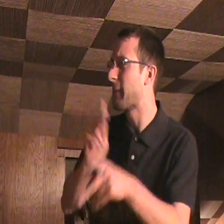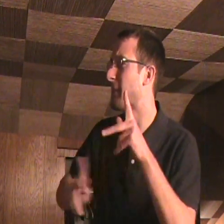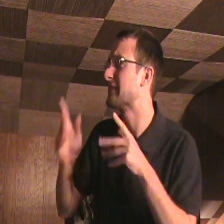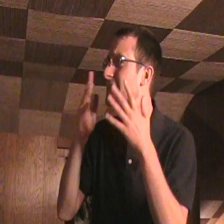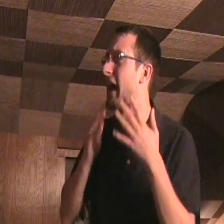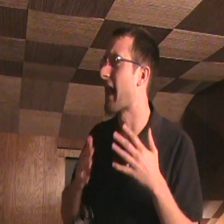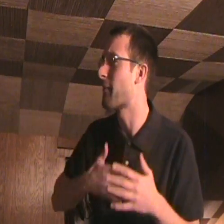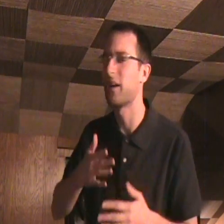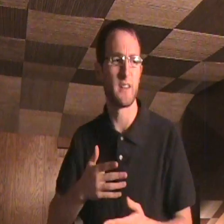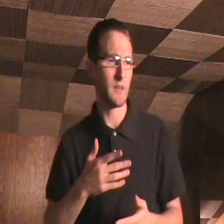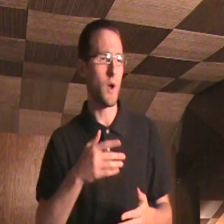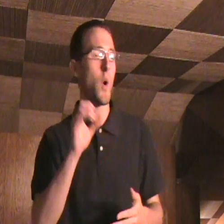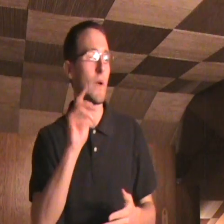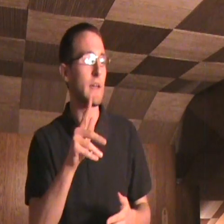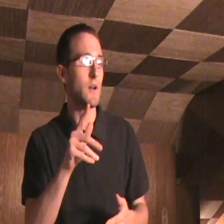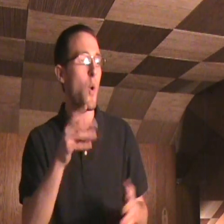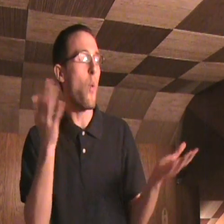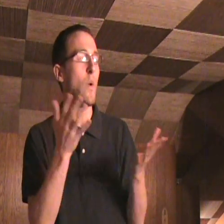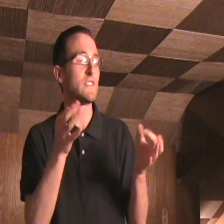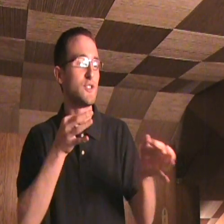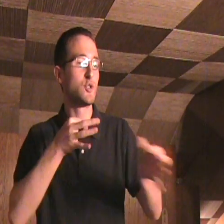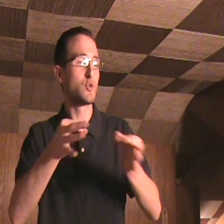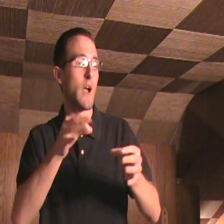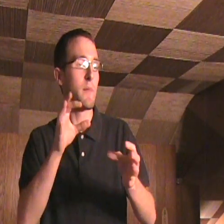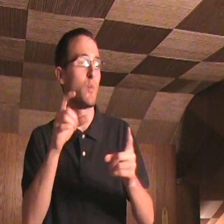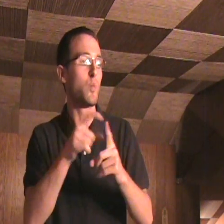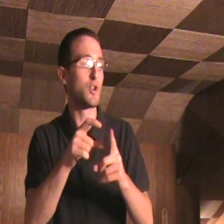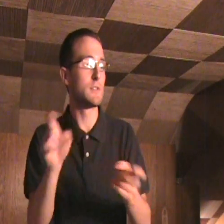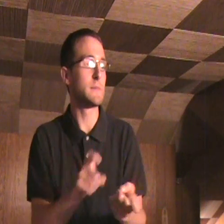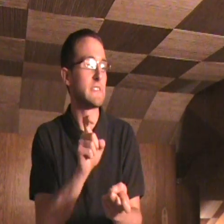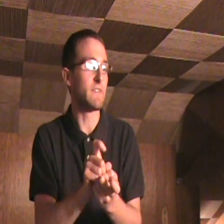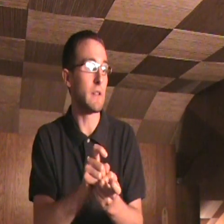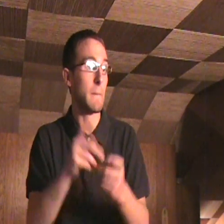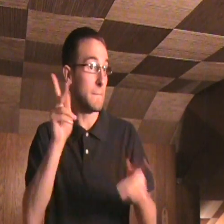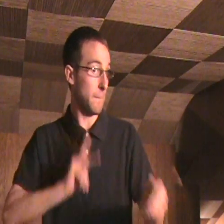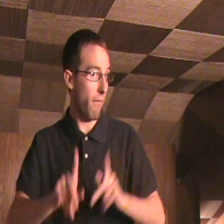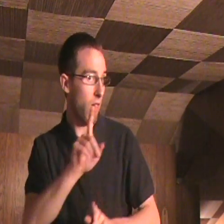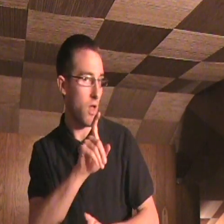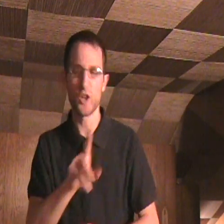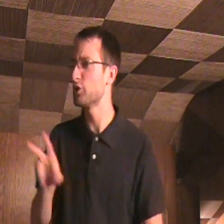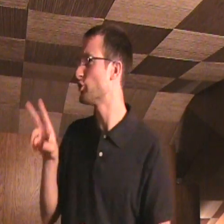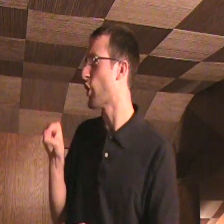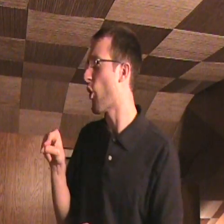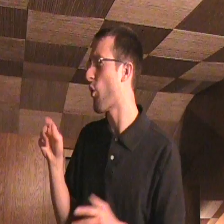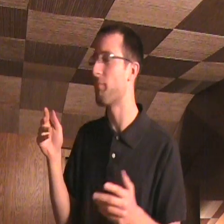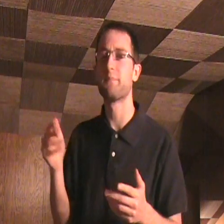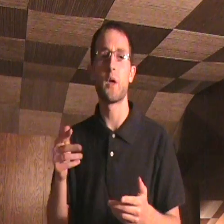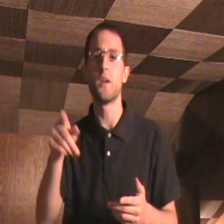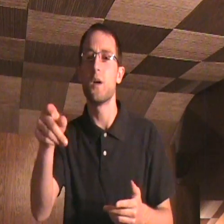word? No. No. How do you look like? What something looks like is a describing word,